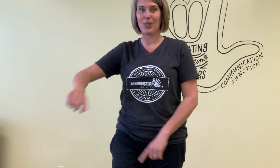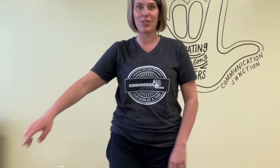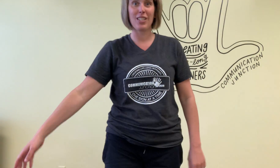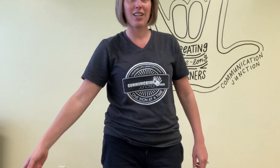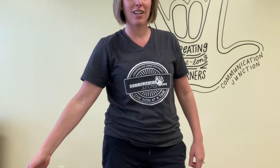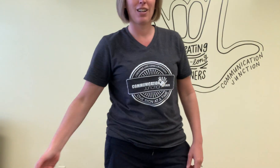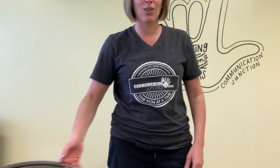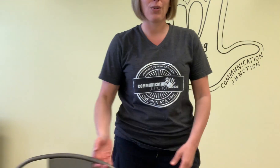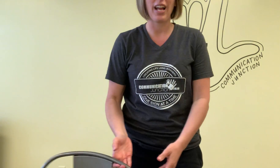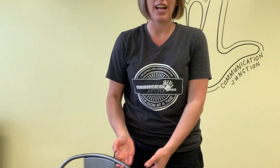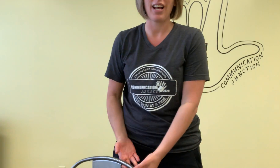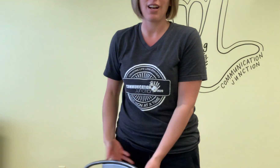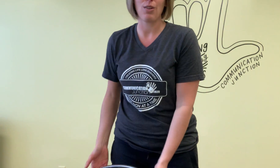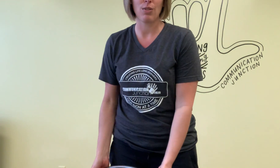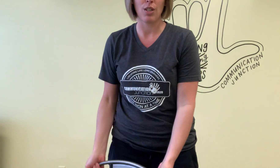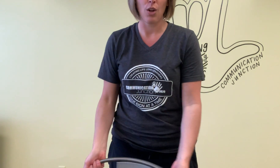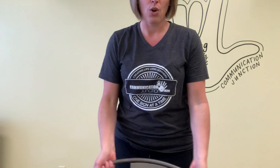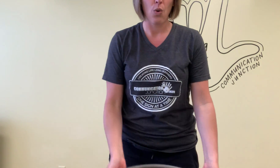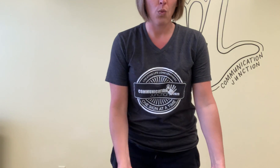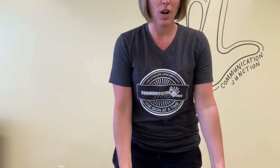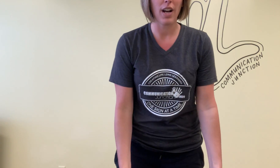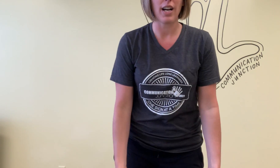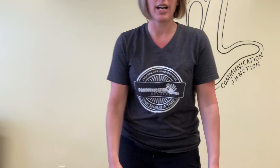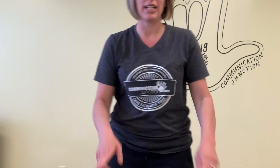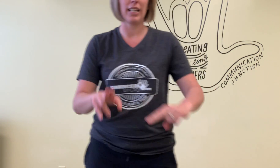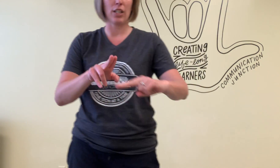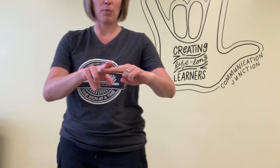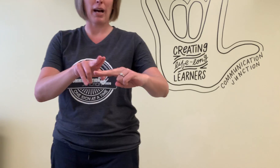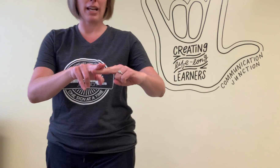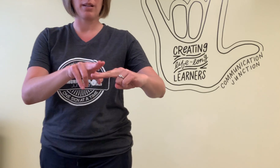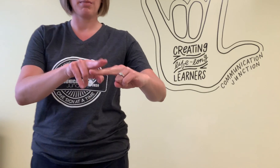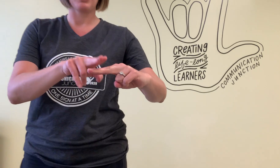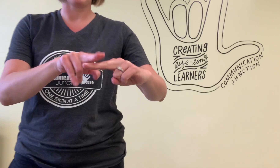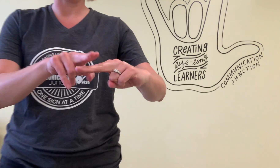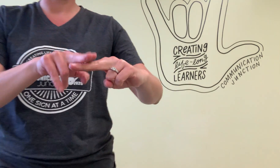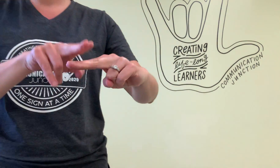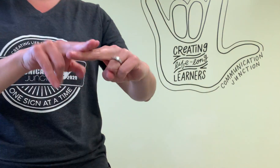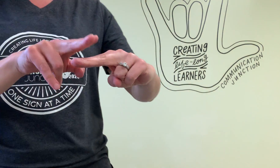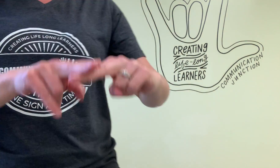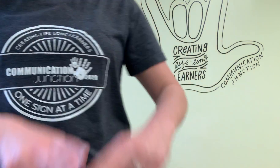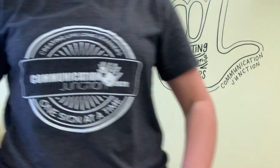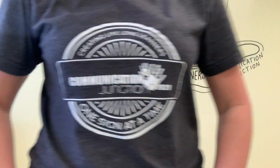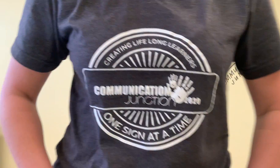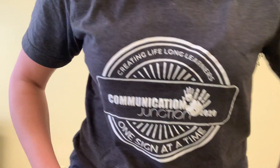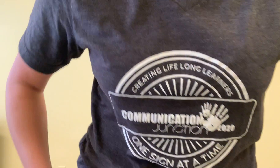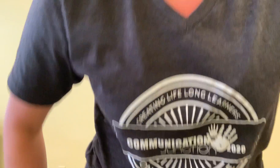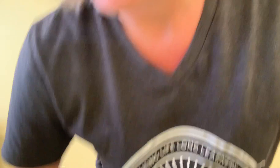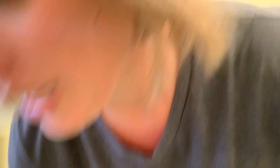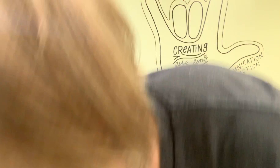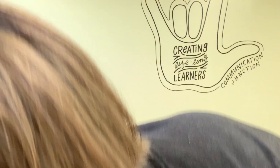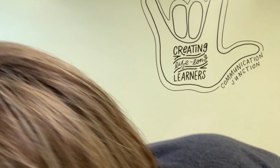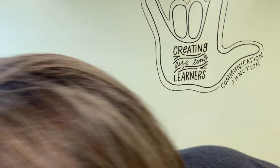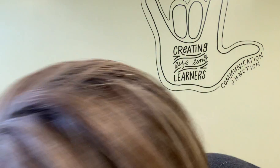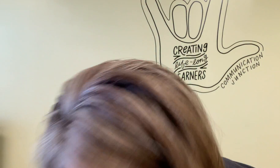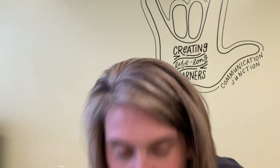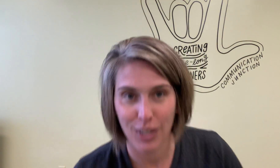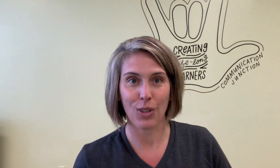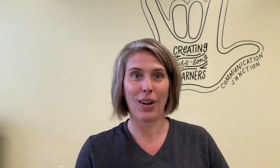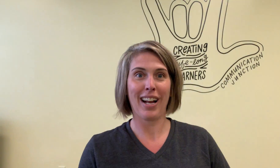turns around. 1 little bottom sits on the